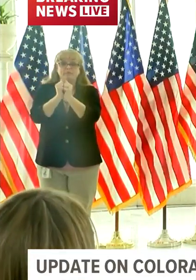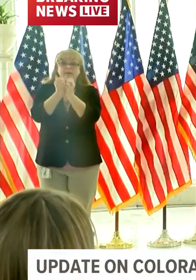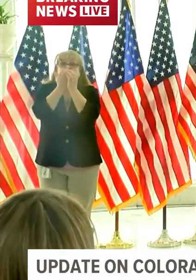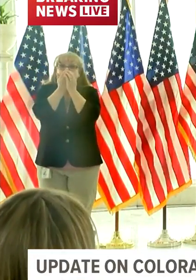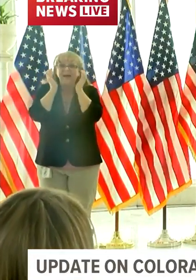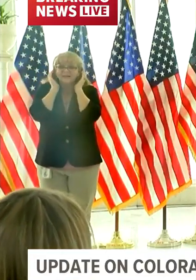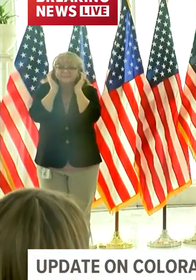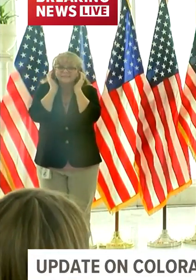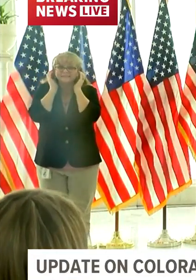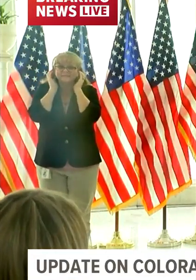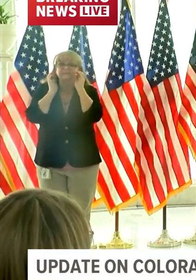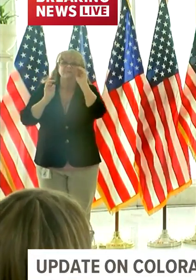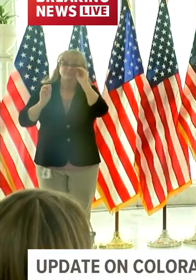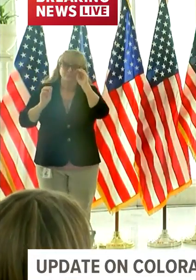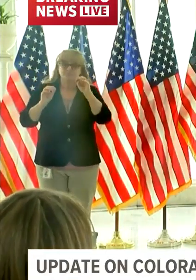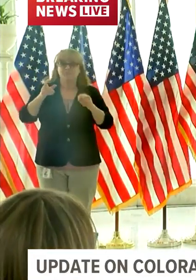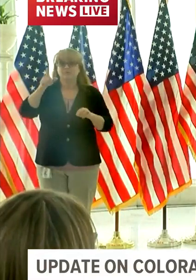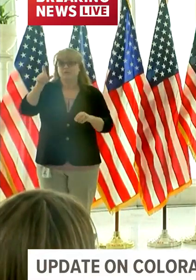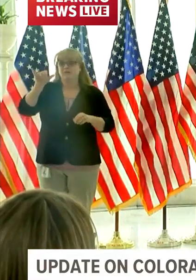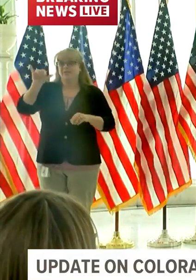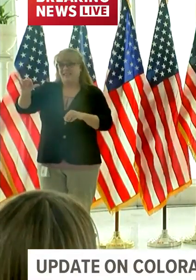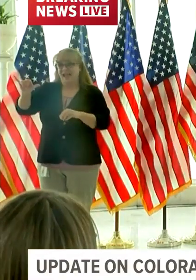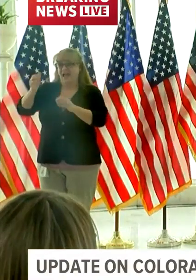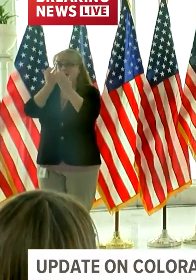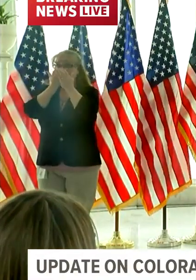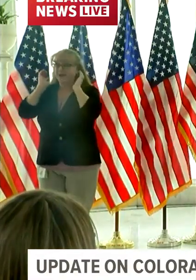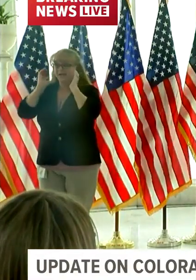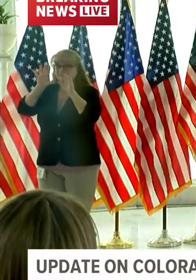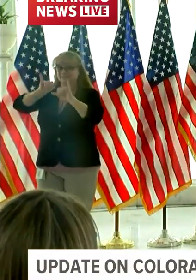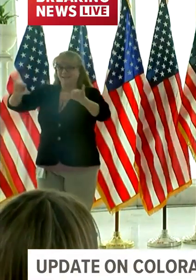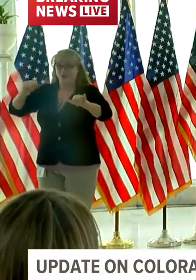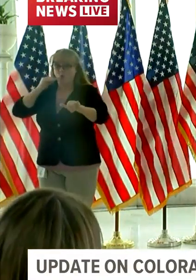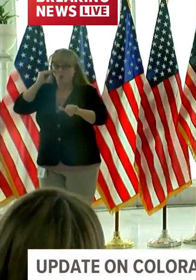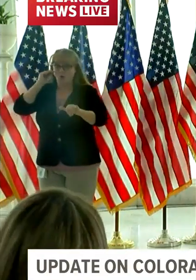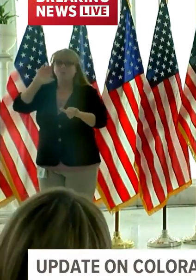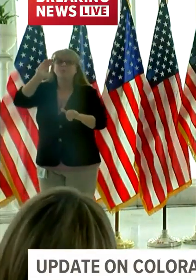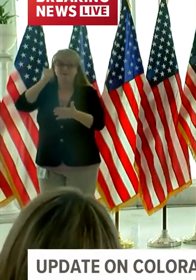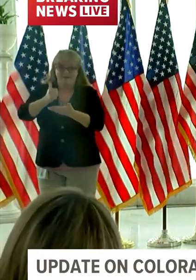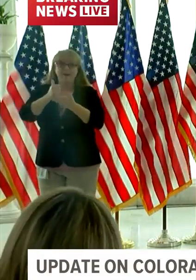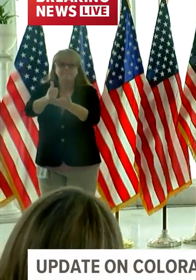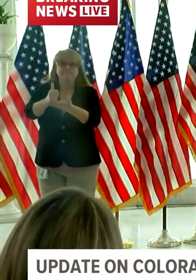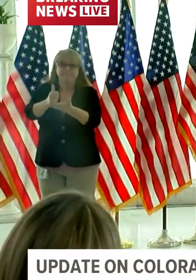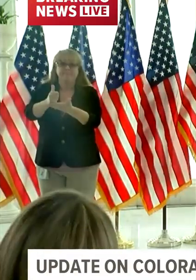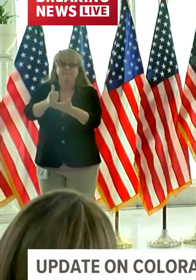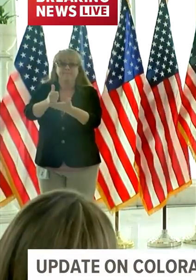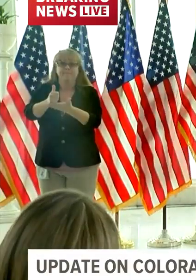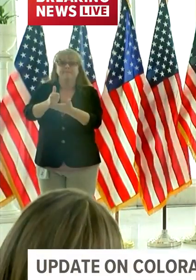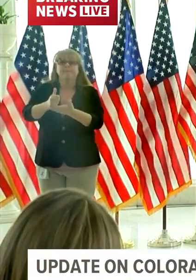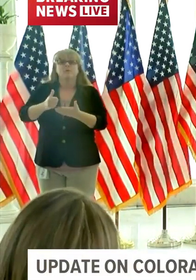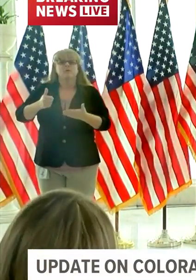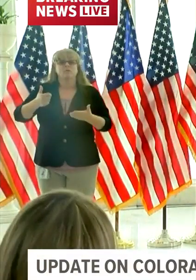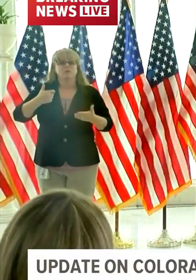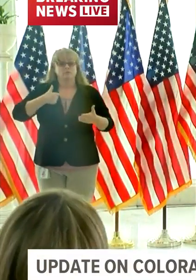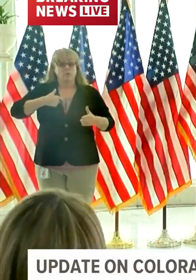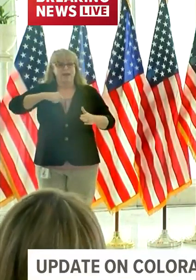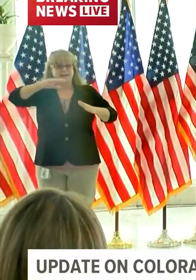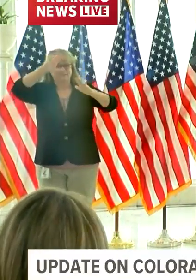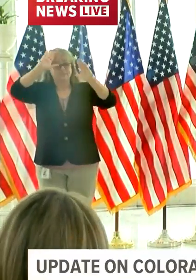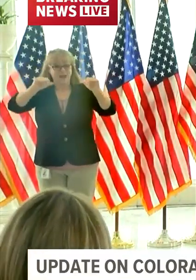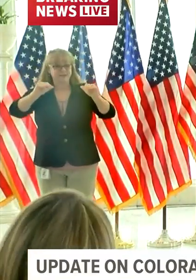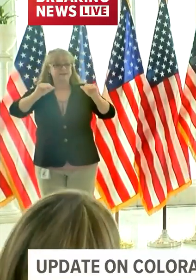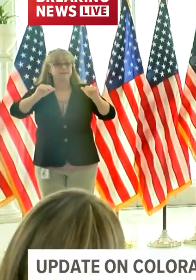delayed effect. And so we are still expecting significant tragic loss in the days and the weeks ahead. Many people